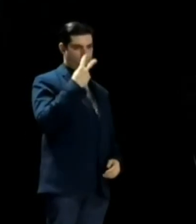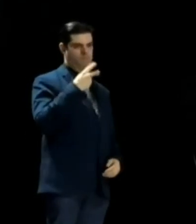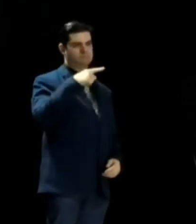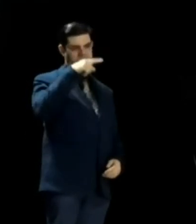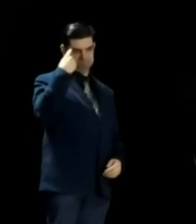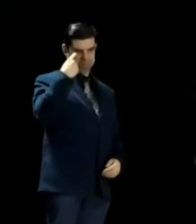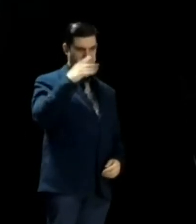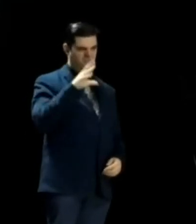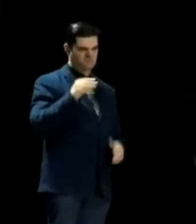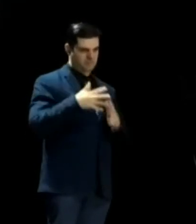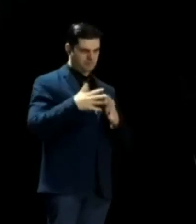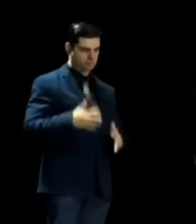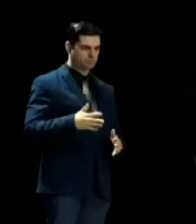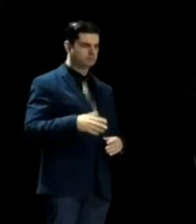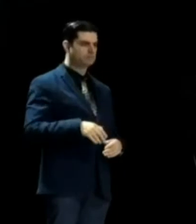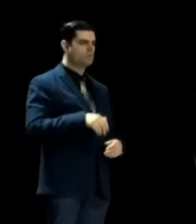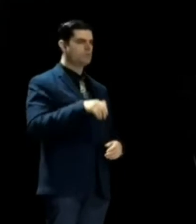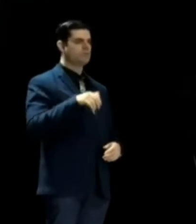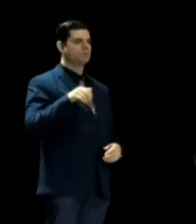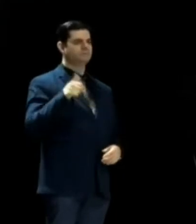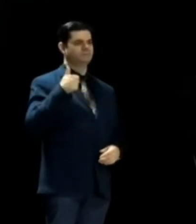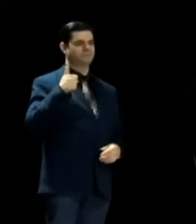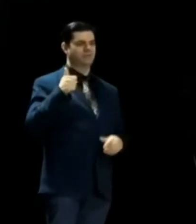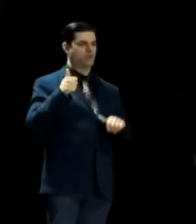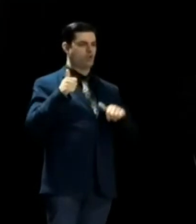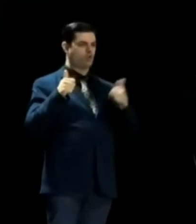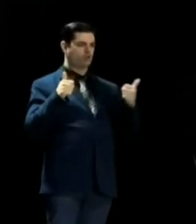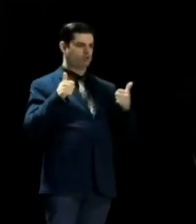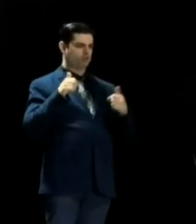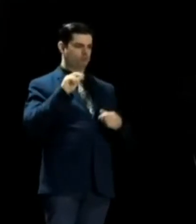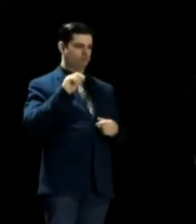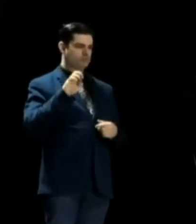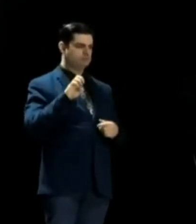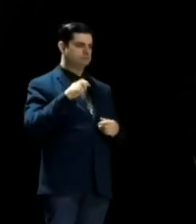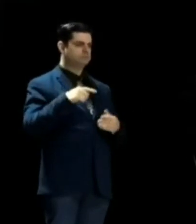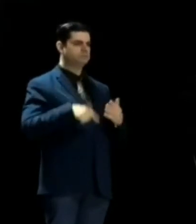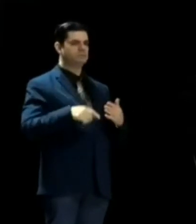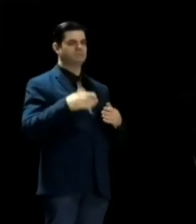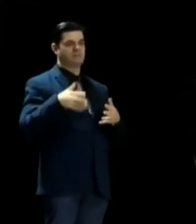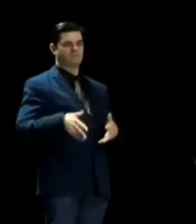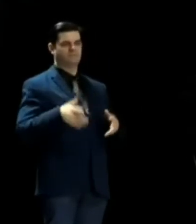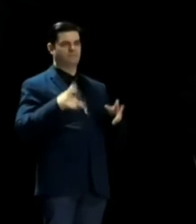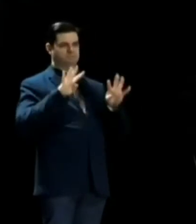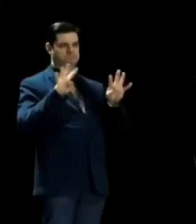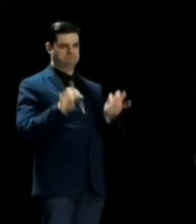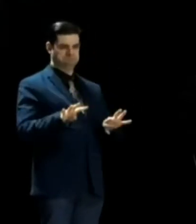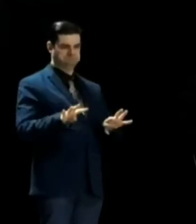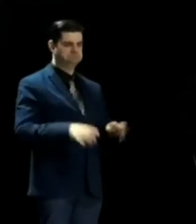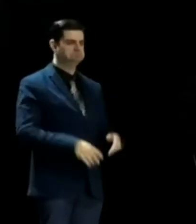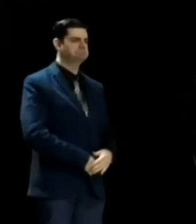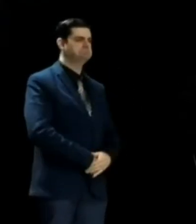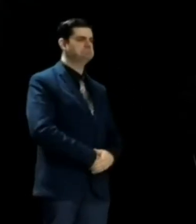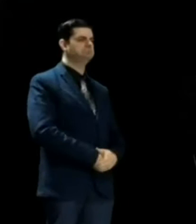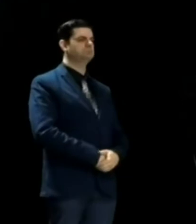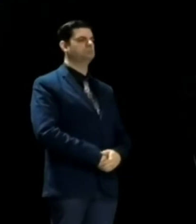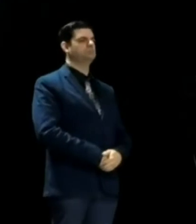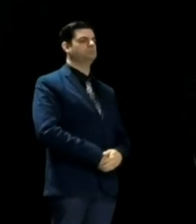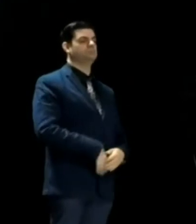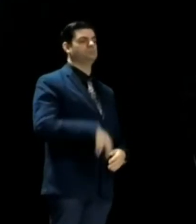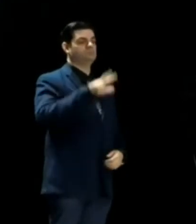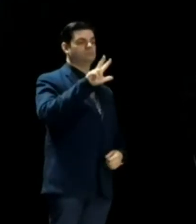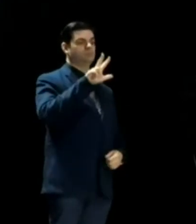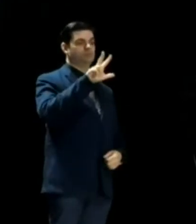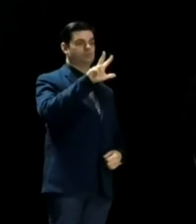hospitals about the demographics. Today, there have been 310 people who have recovered. That's our green